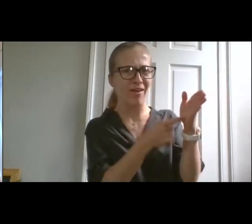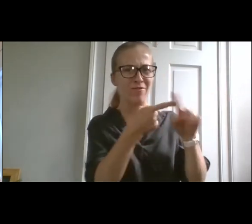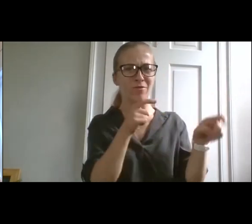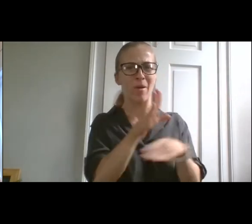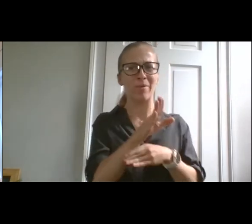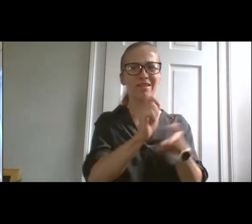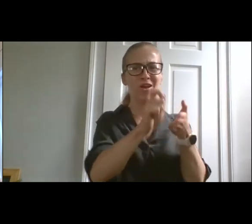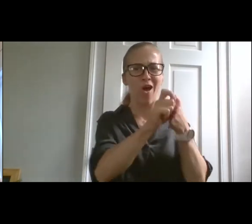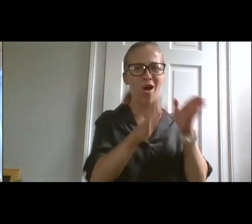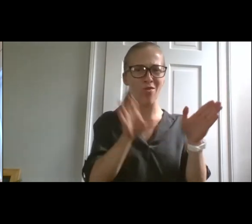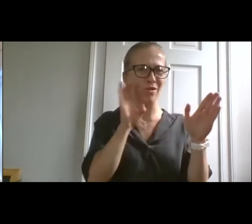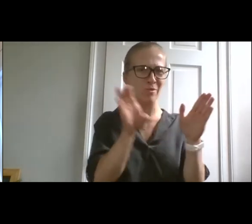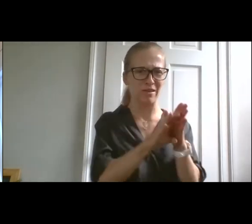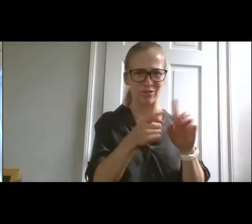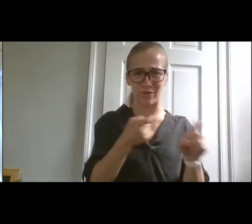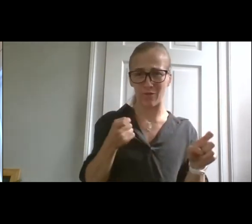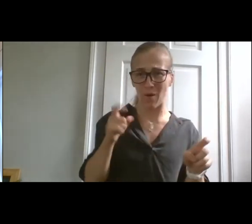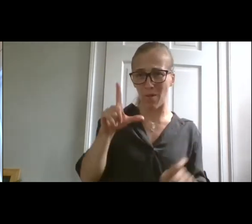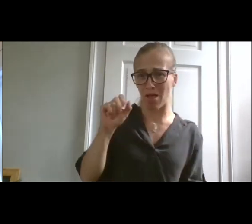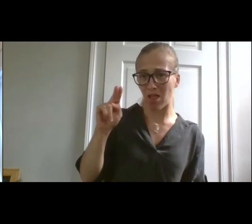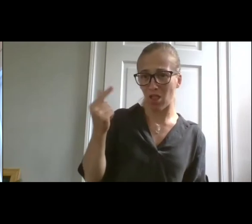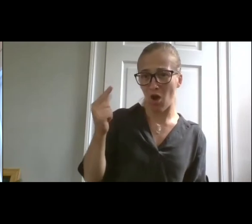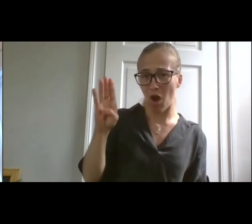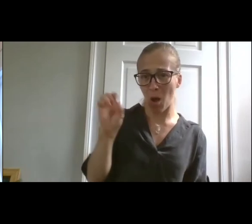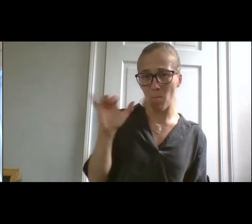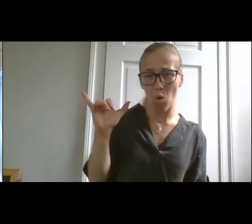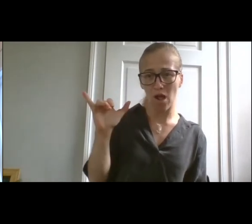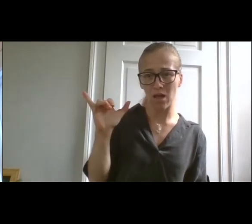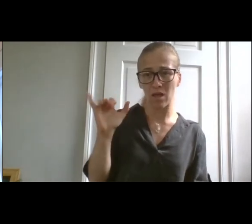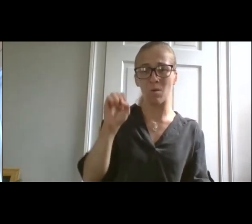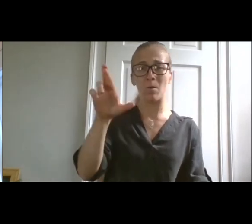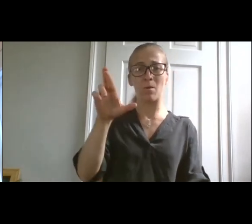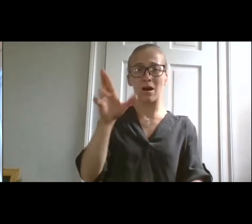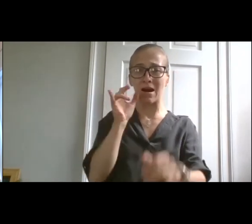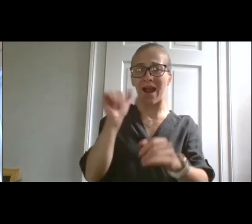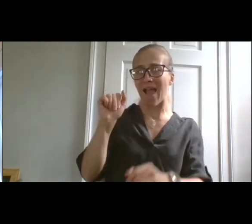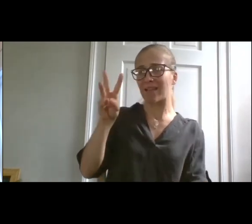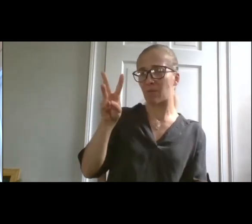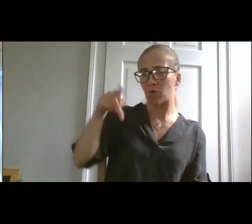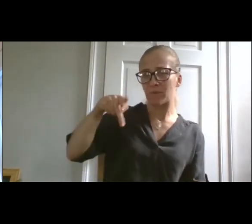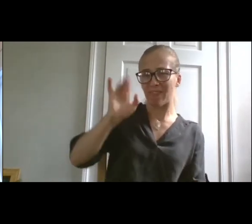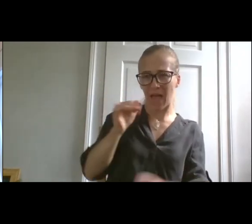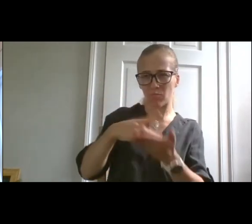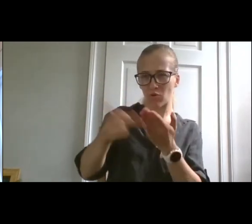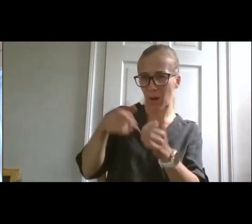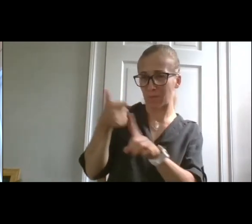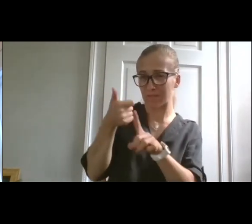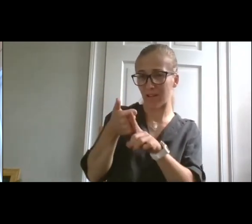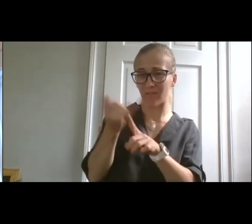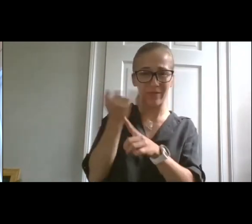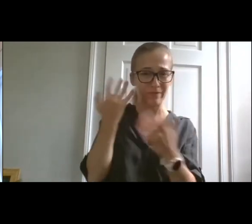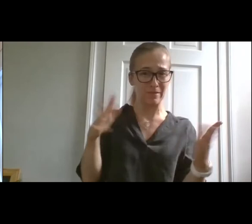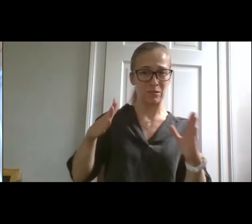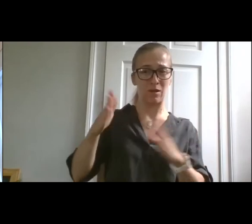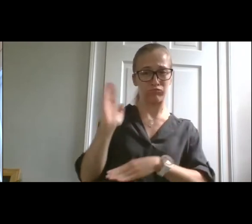photo from maybe Lawn Boy or maybe from the AWP program itself, if you were speaking that year,